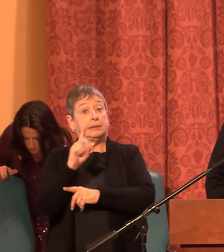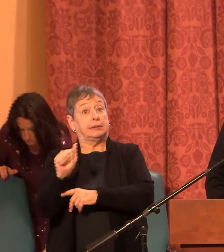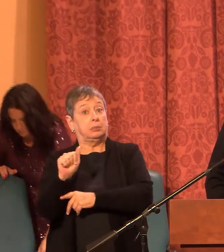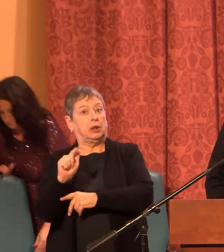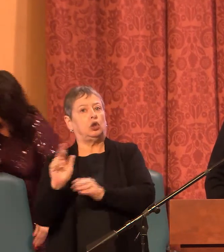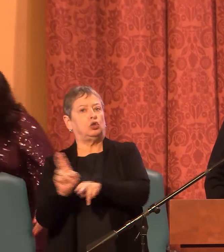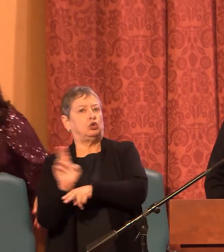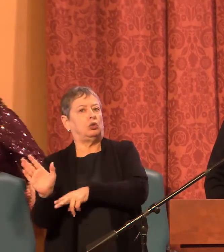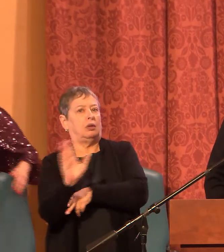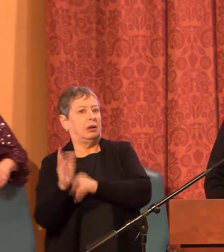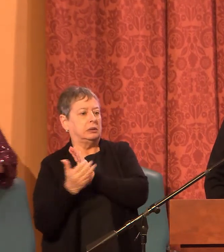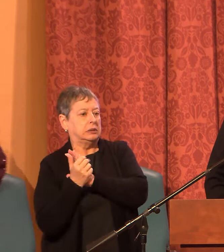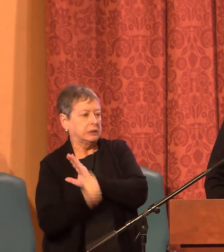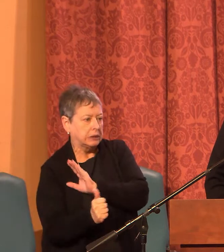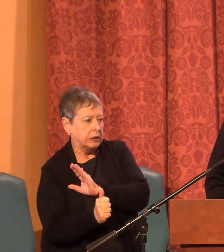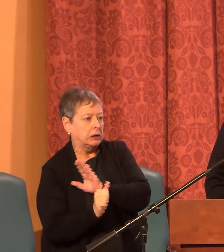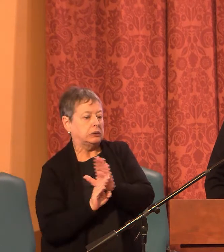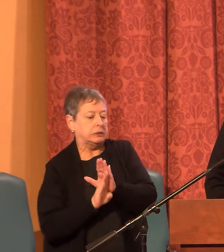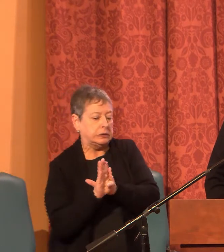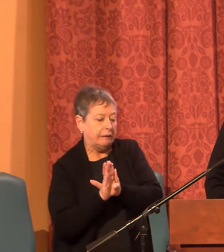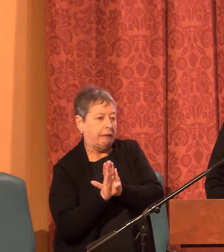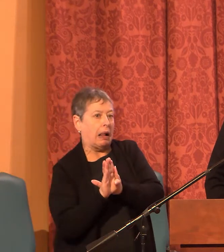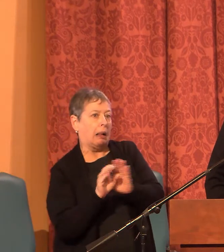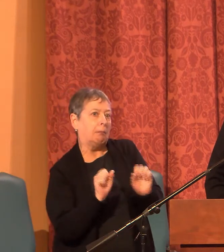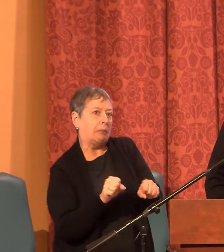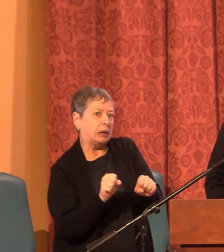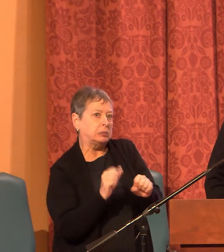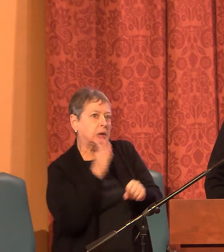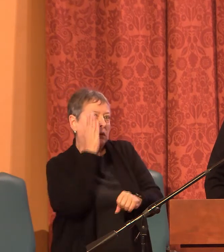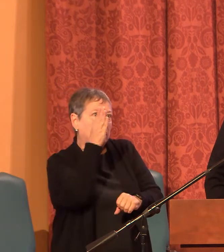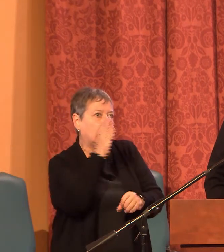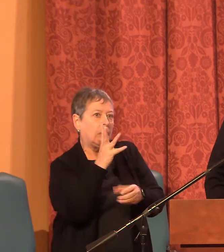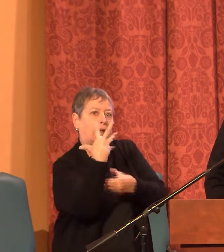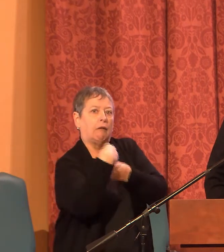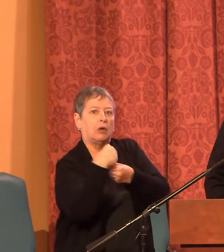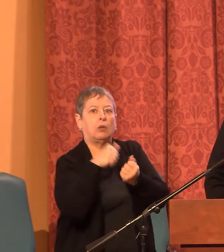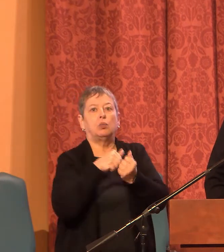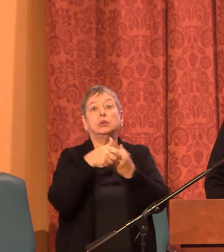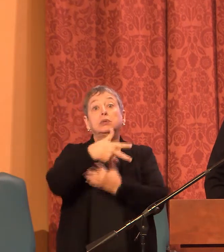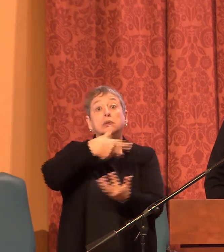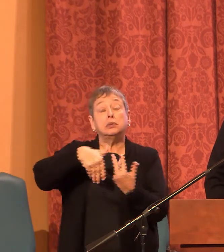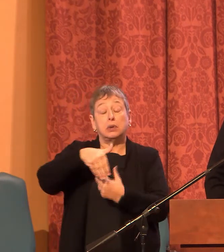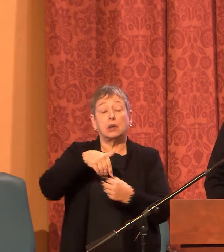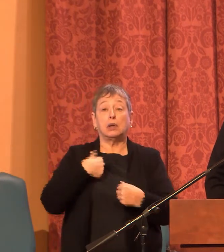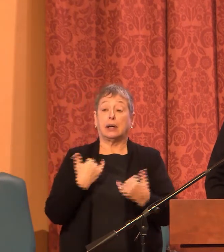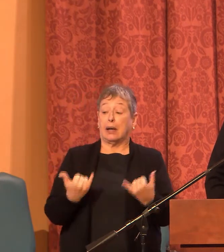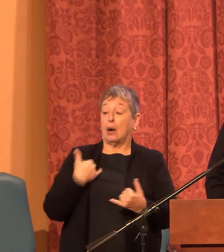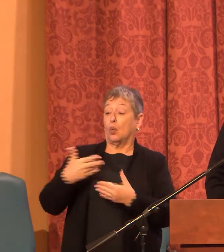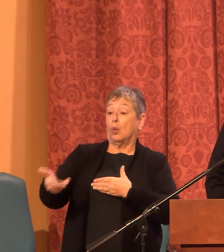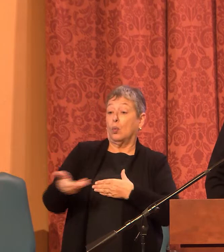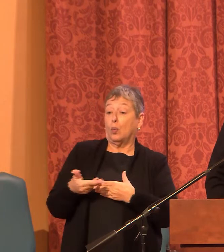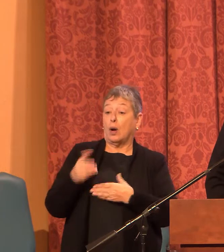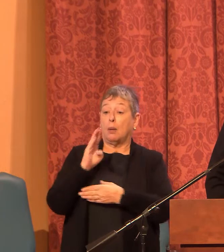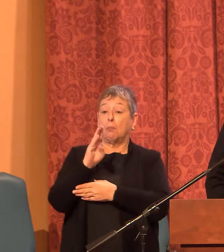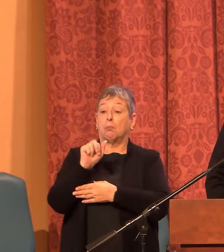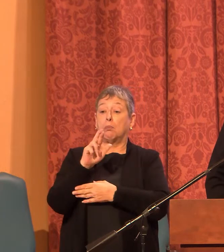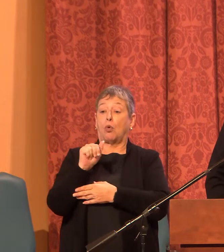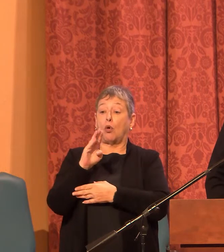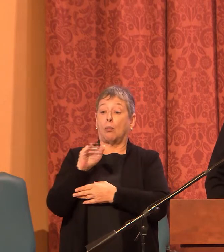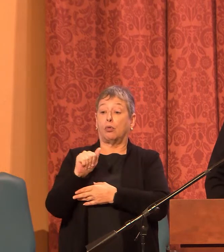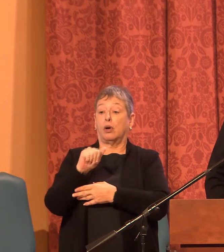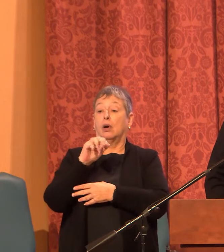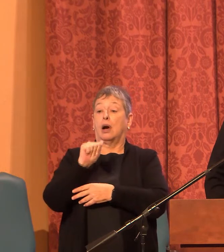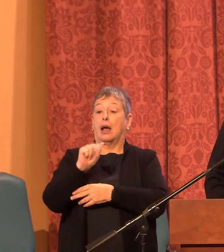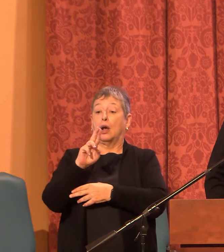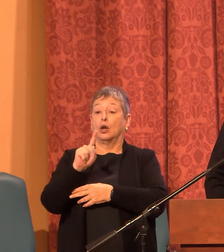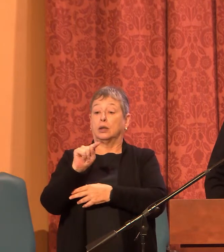their skills and develop their potential as members of society. Now I would like to welcome Barbara Autan